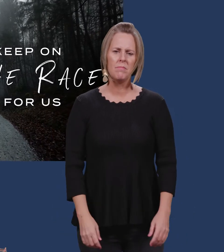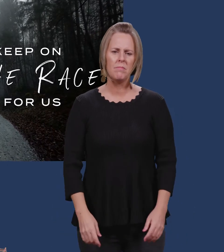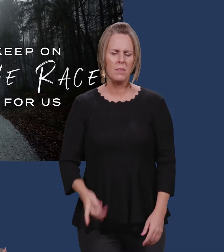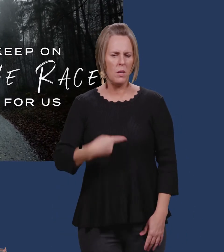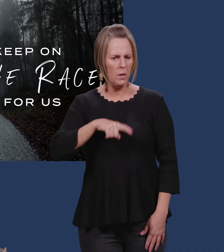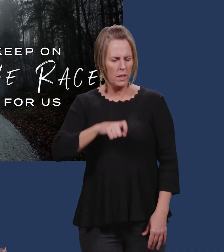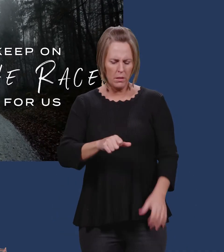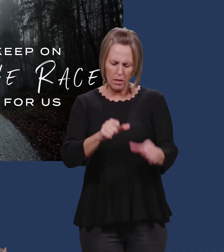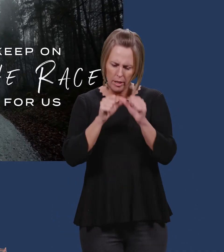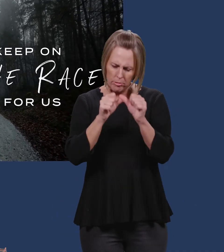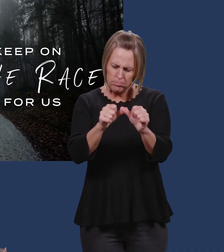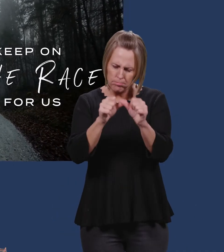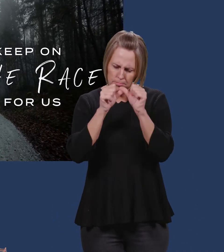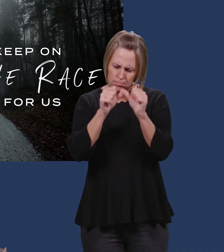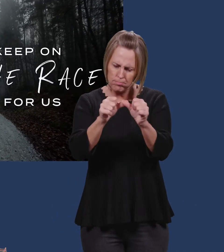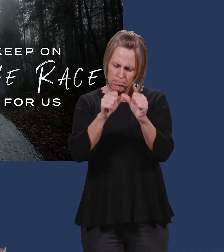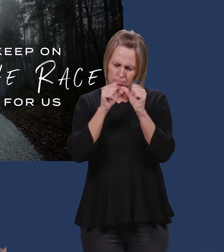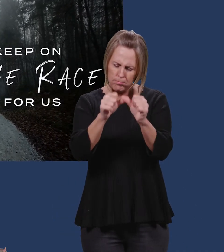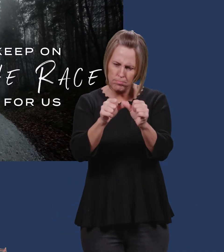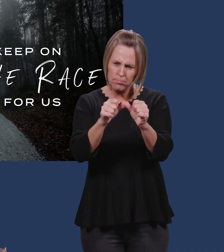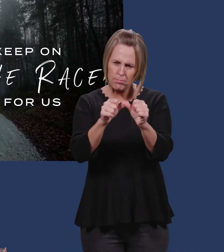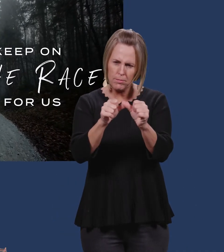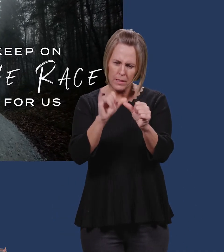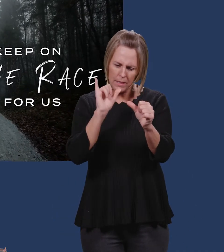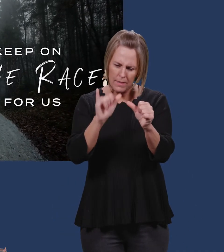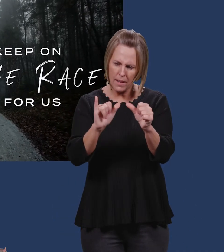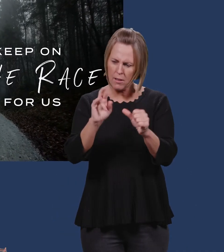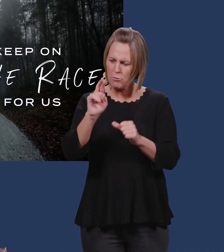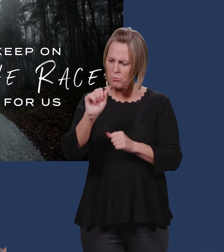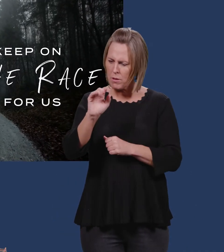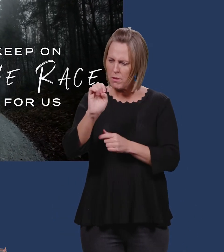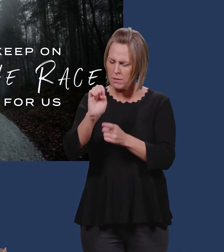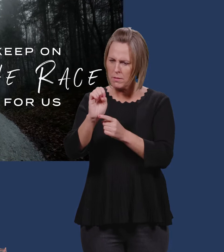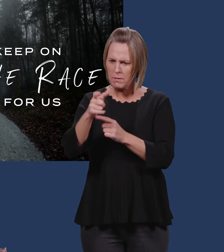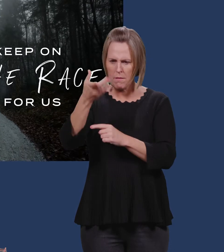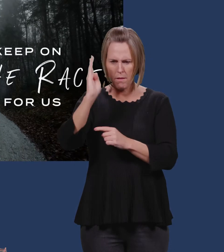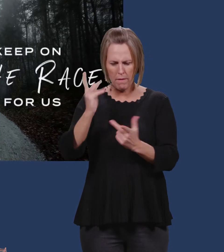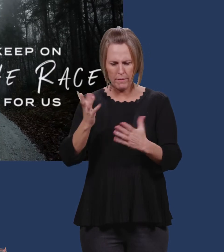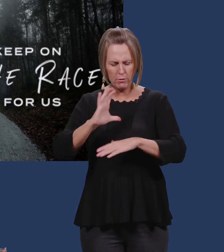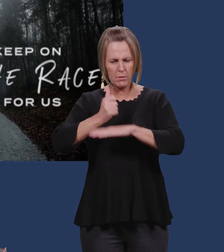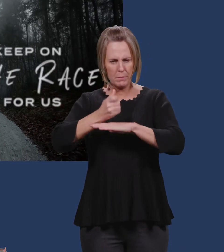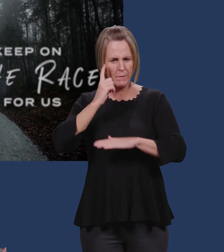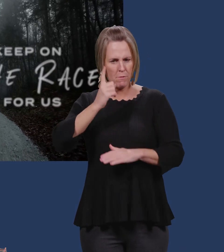and let us keep on running the race marked out for us.